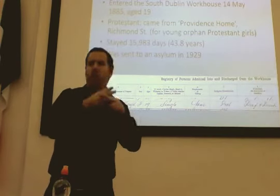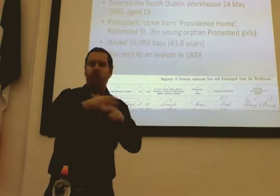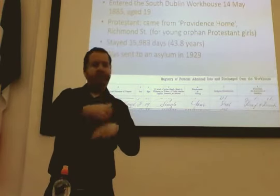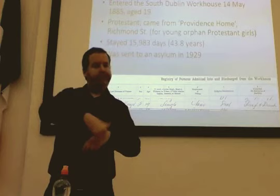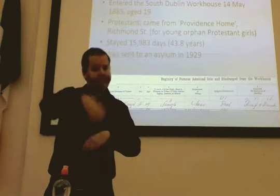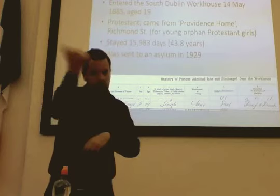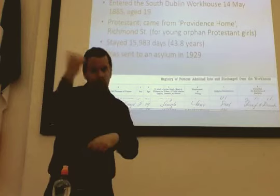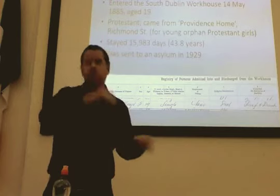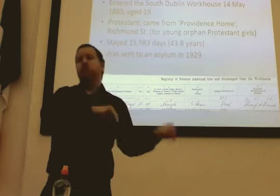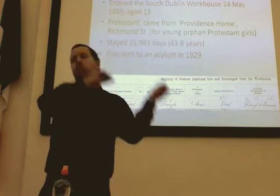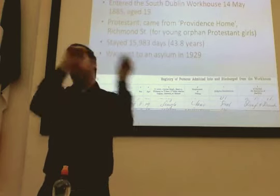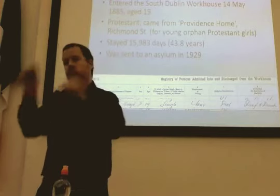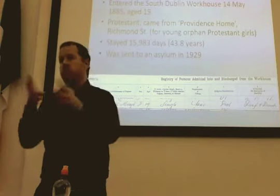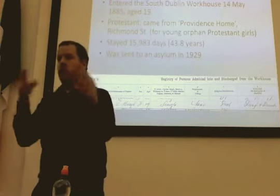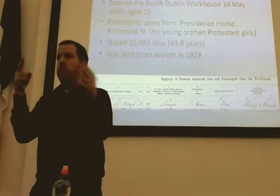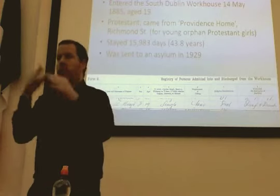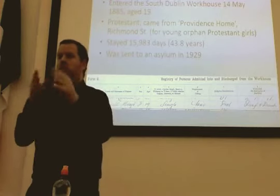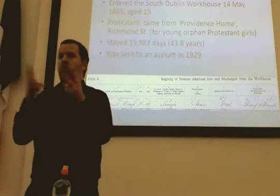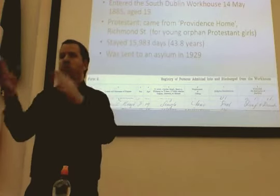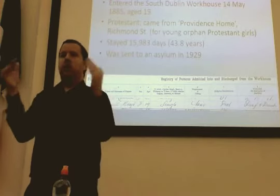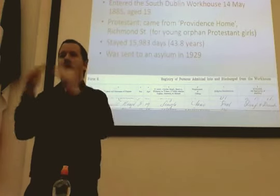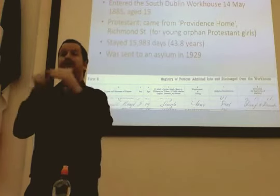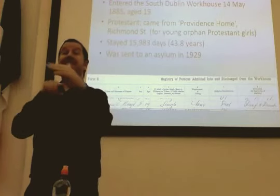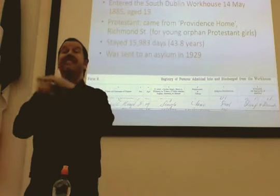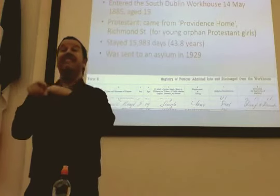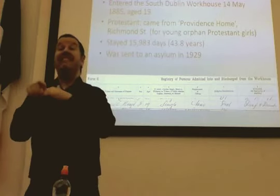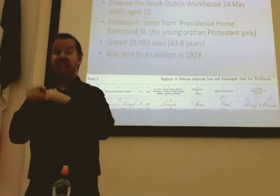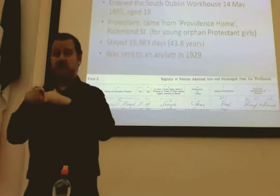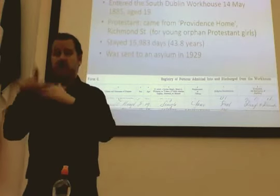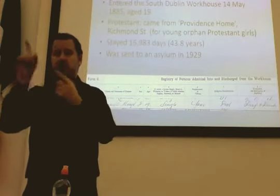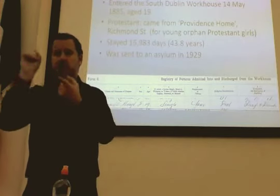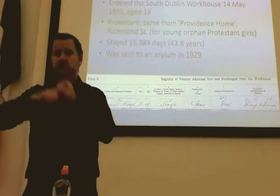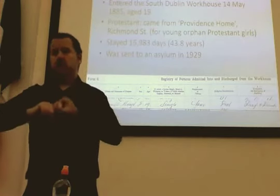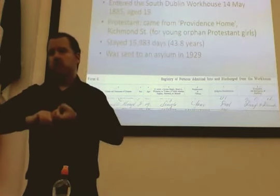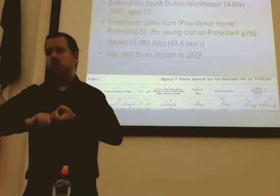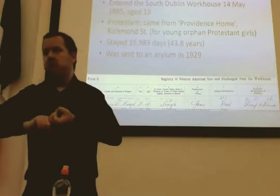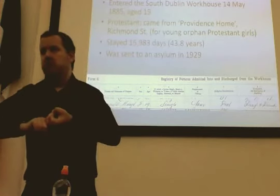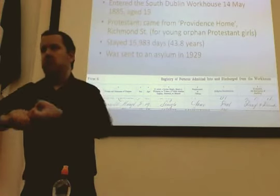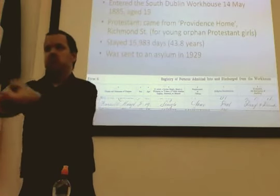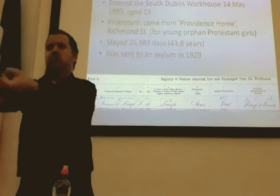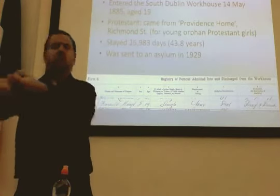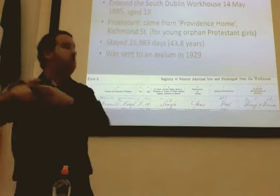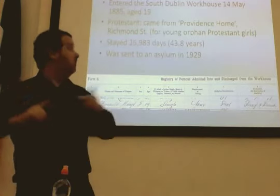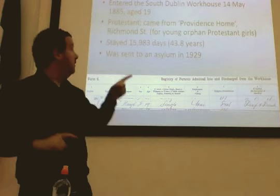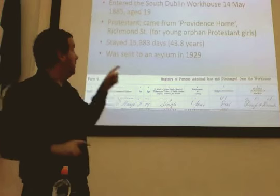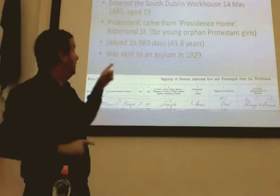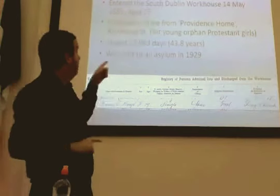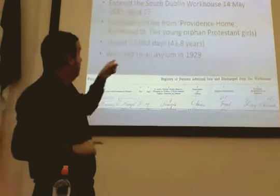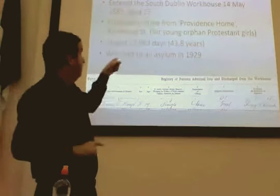that it wasn't working out with her training, and that's when she moved into the workhouse. And there she stayed.